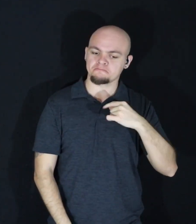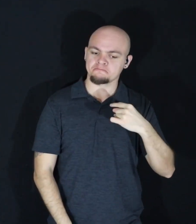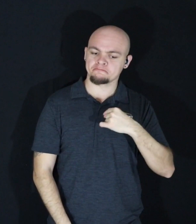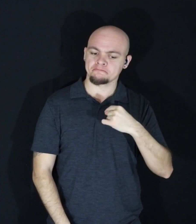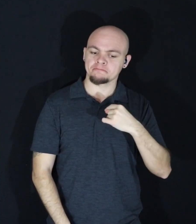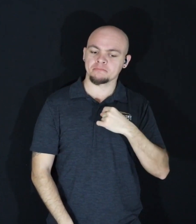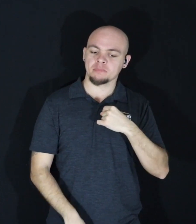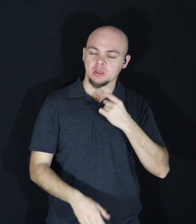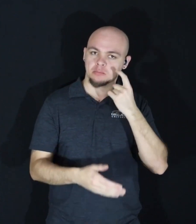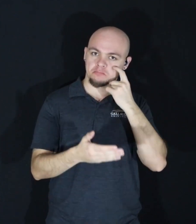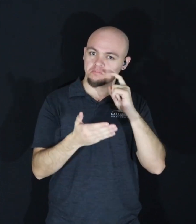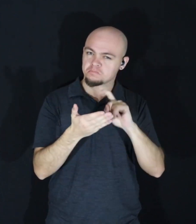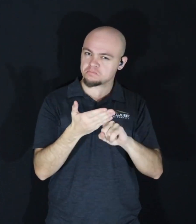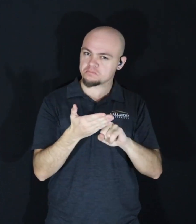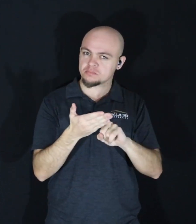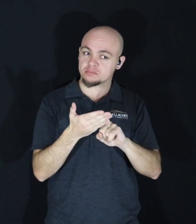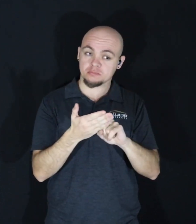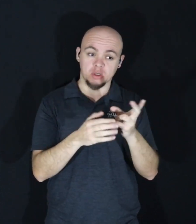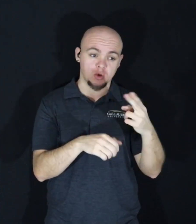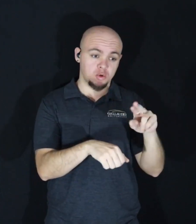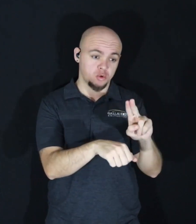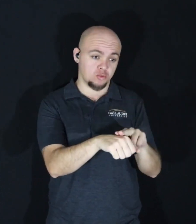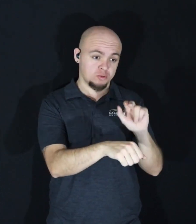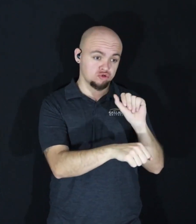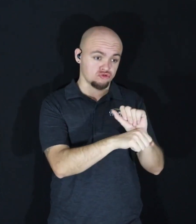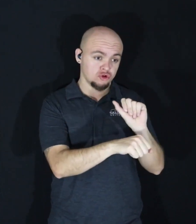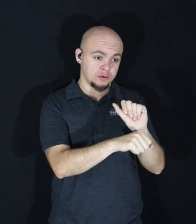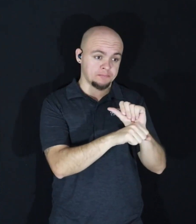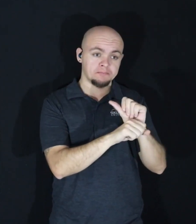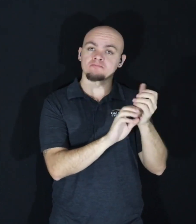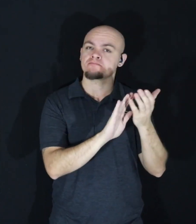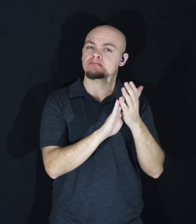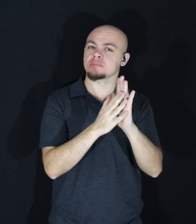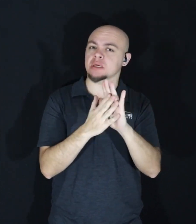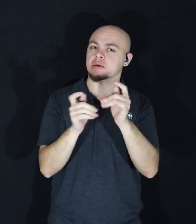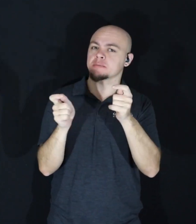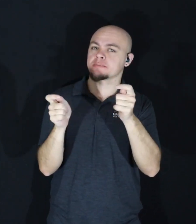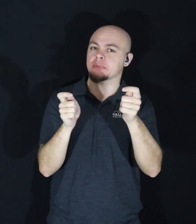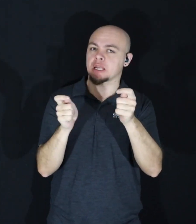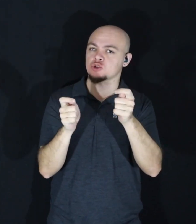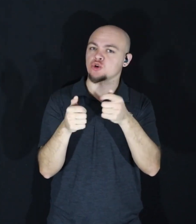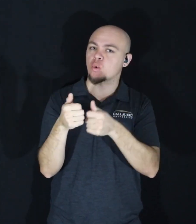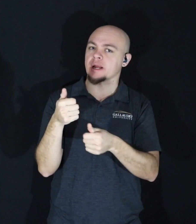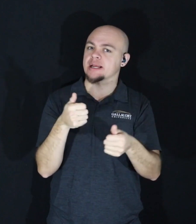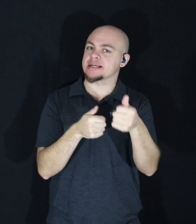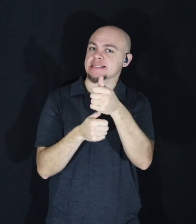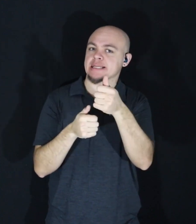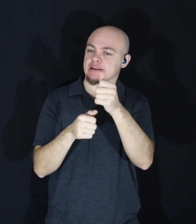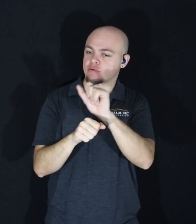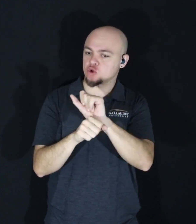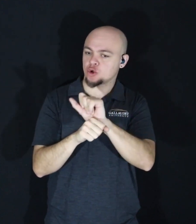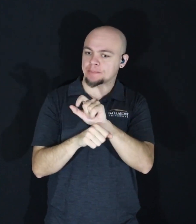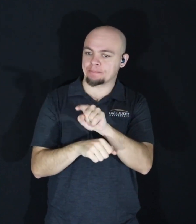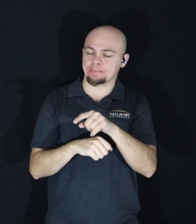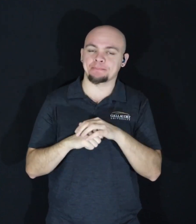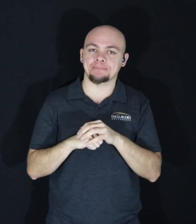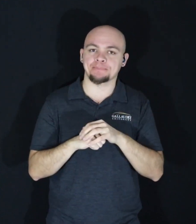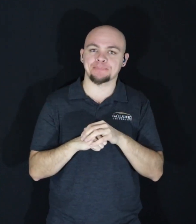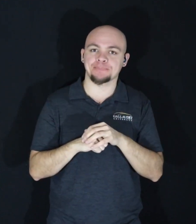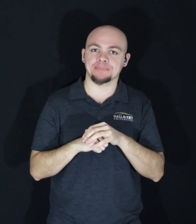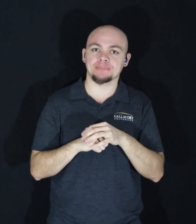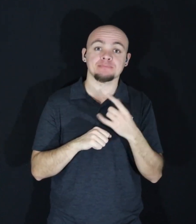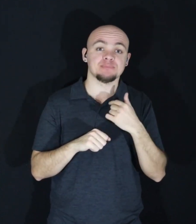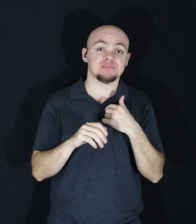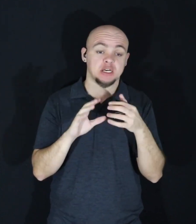turn a regular job into a managerial or executive one. What I am